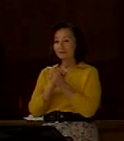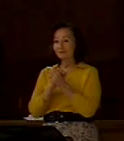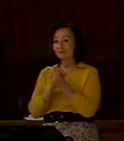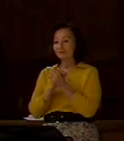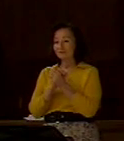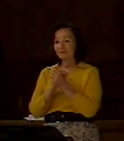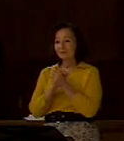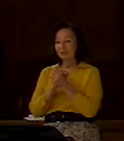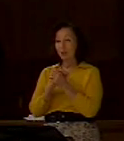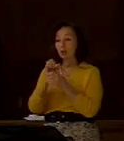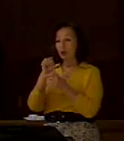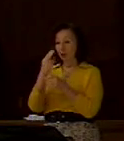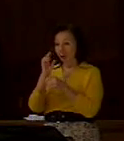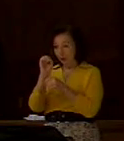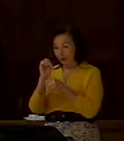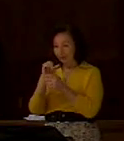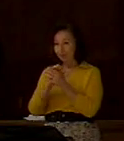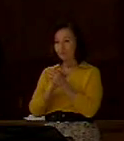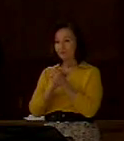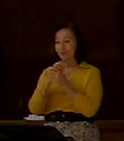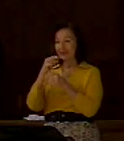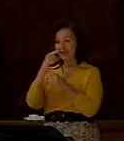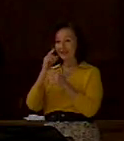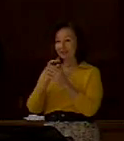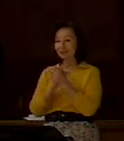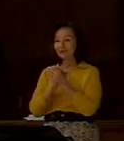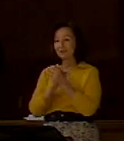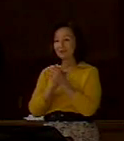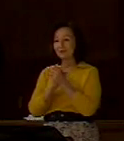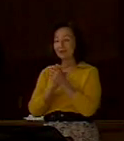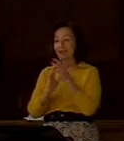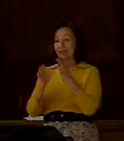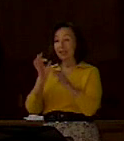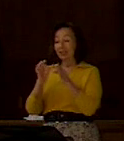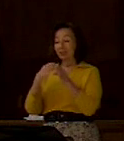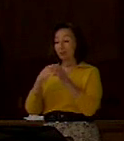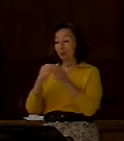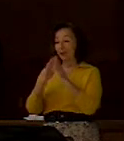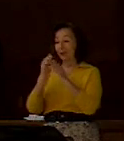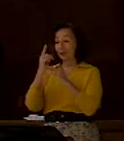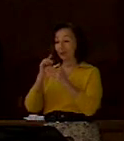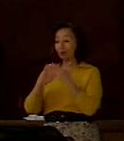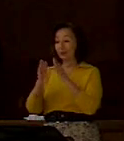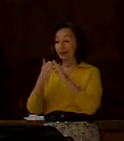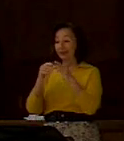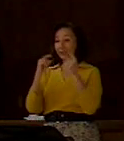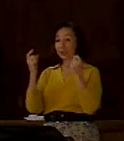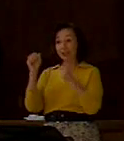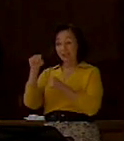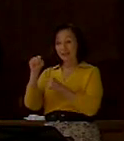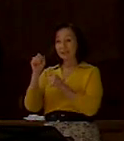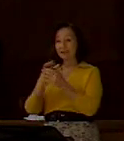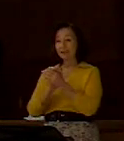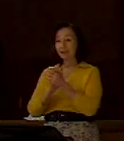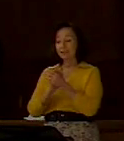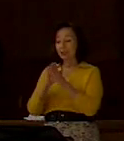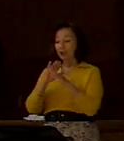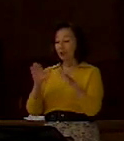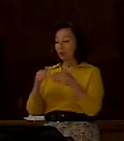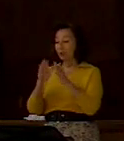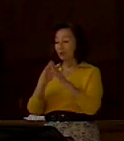Well, that's she. She's nine. She says, if you ask for forgiveness, yes. If you don't ask